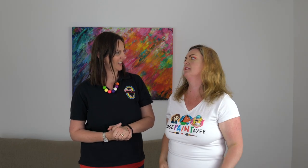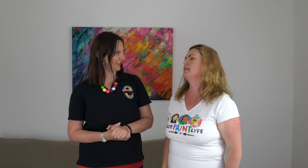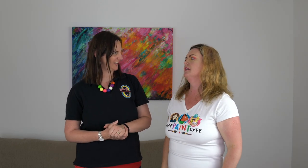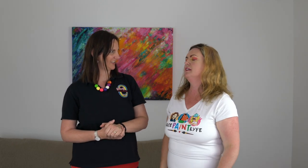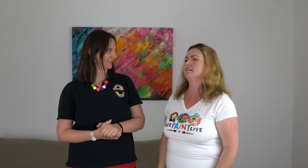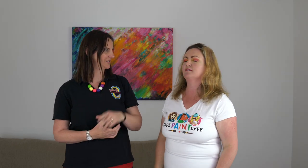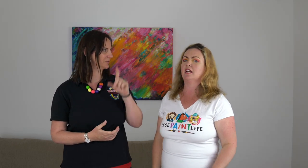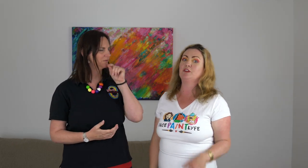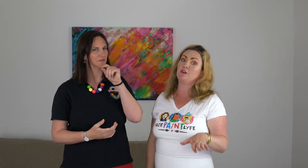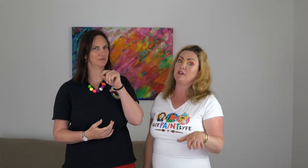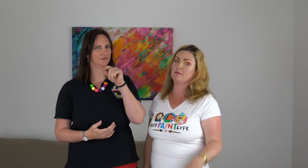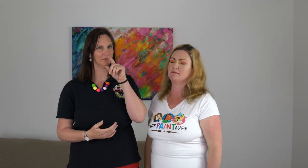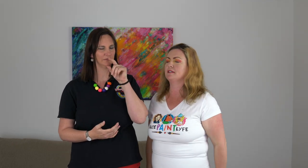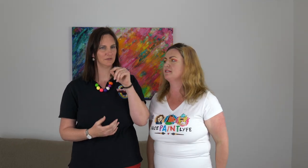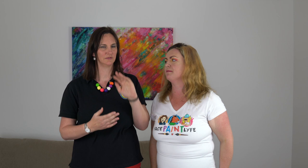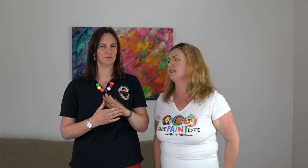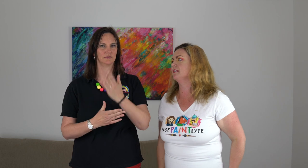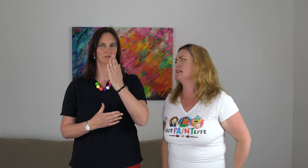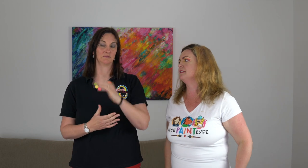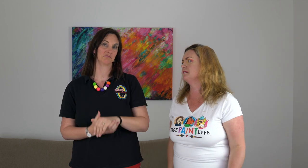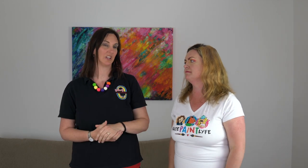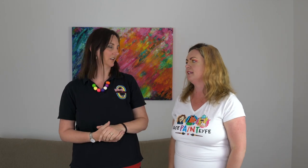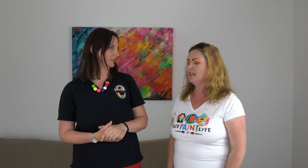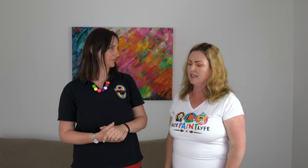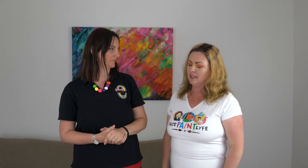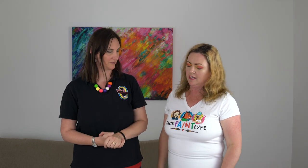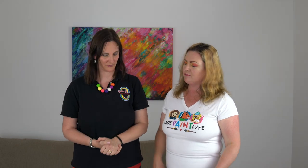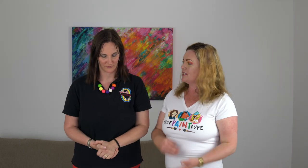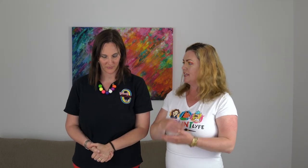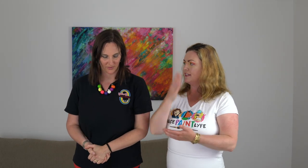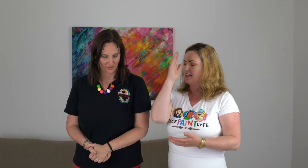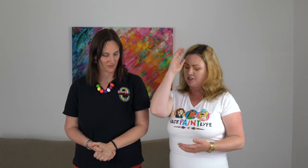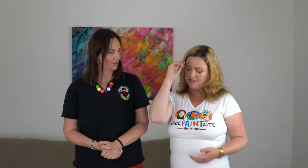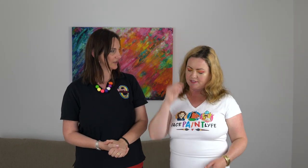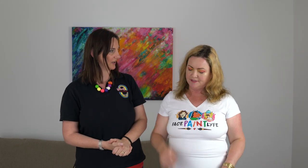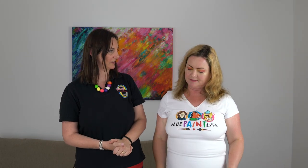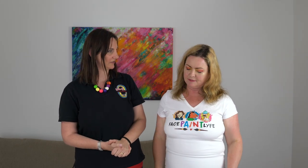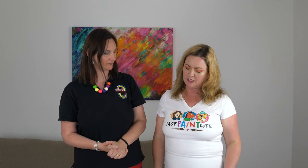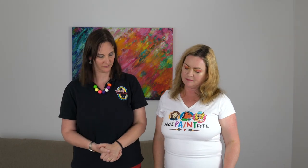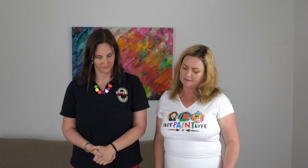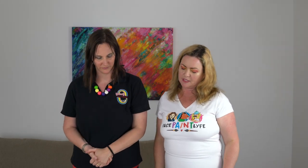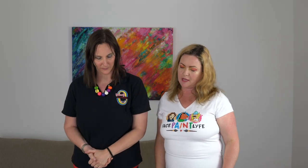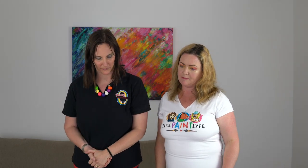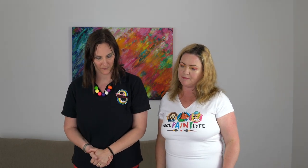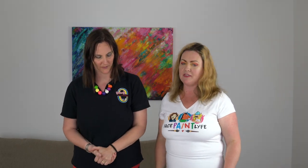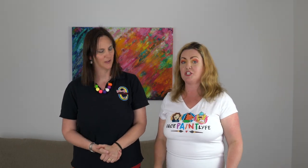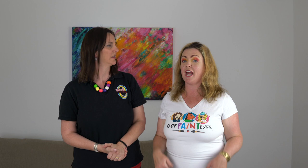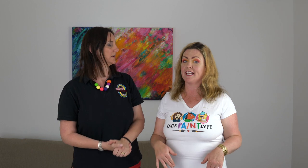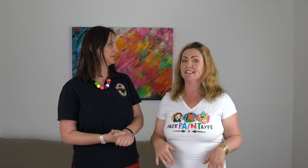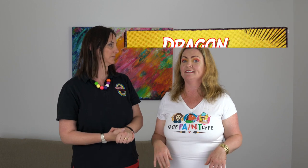Yeah. So, I don't know that one, but something like that. Yeah. Rising out of the ashes. Yeah. Yeah. And then dragon,